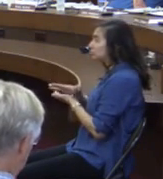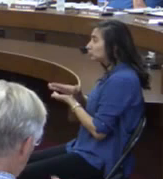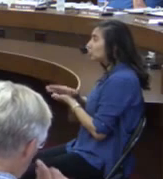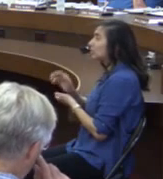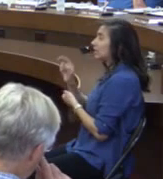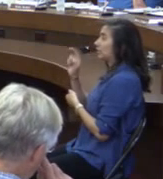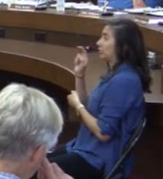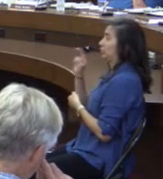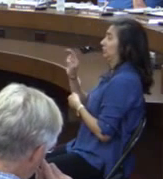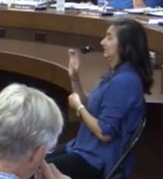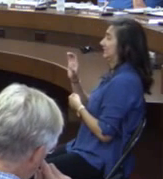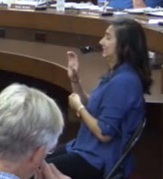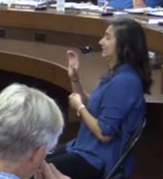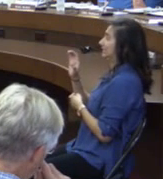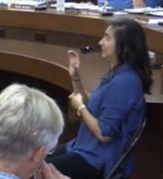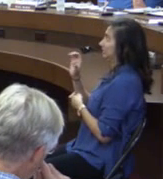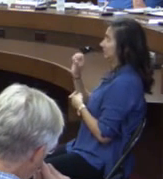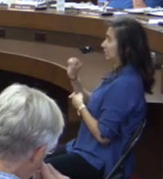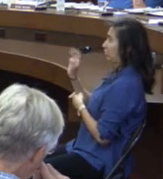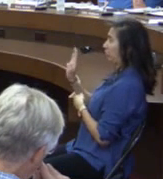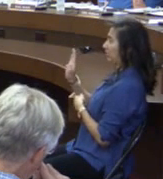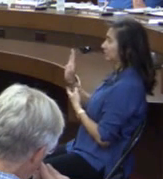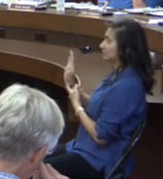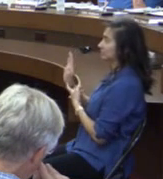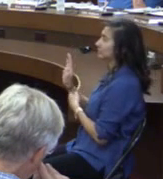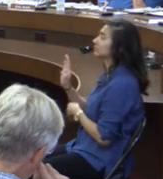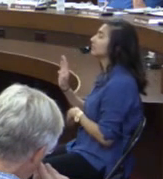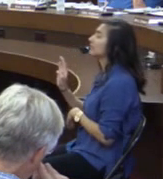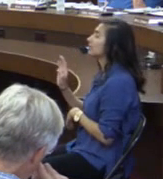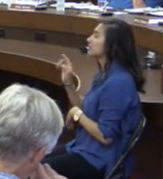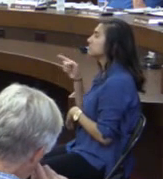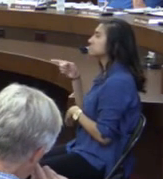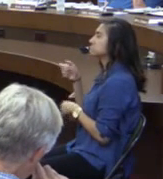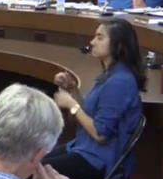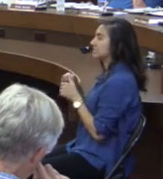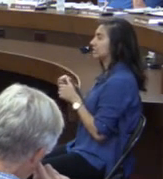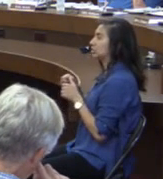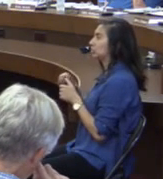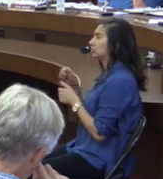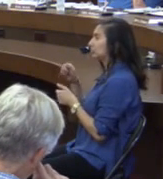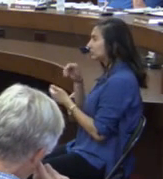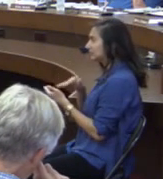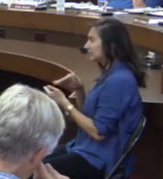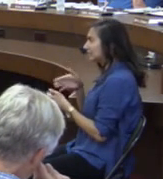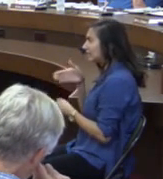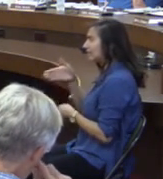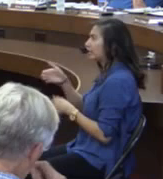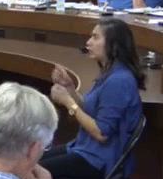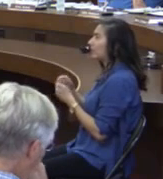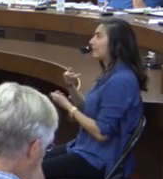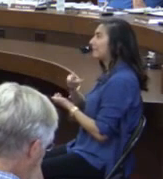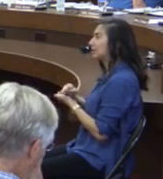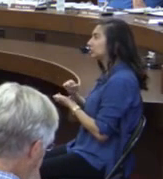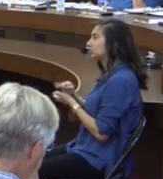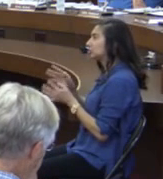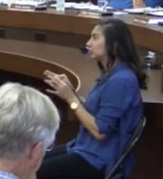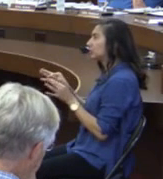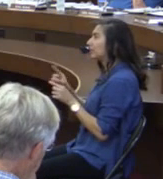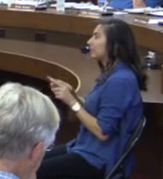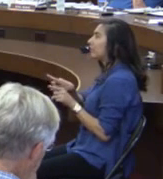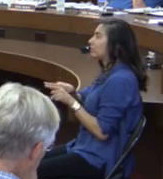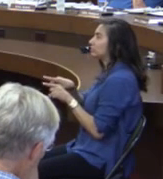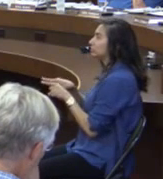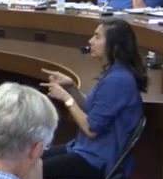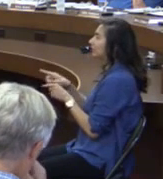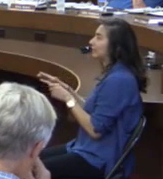at the University of California in Santa Barbara, where she continued on with her studies for not only the master's degree, but completed